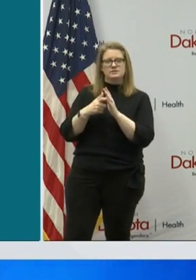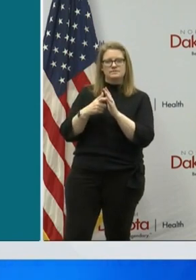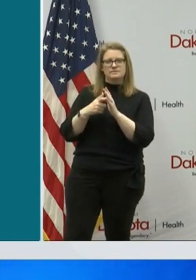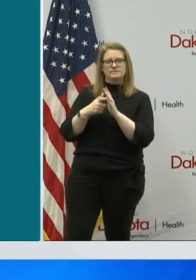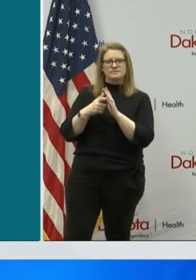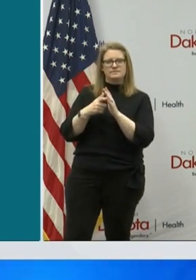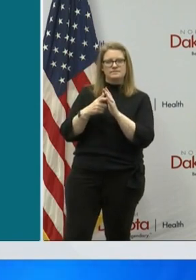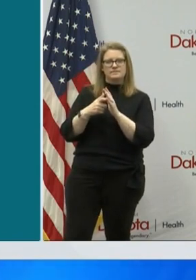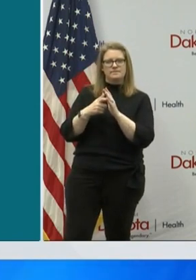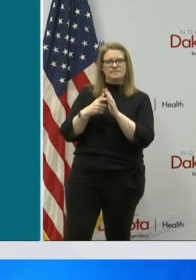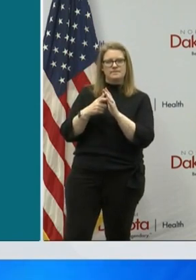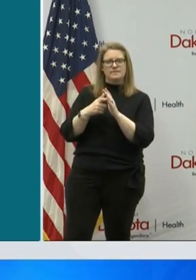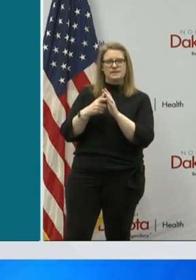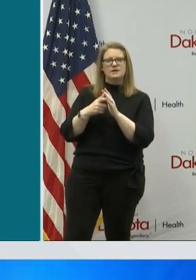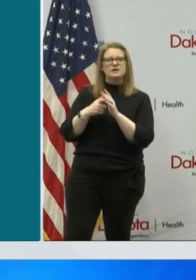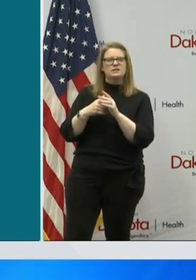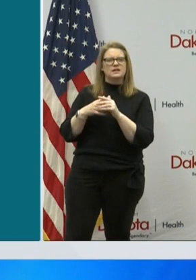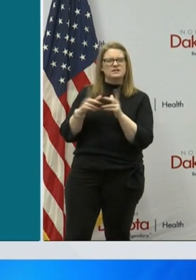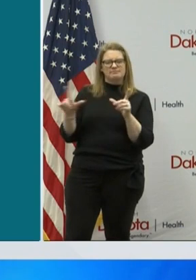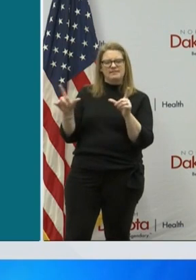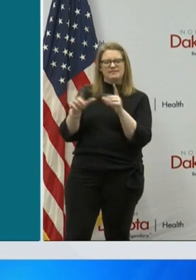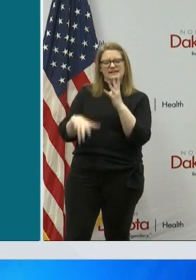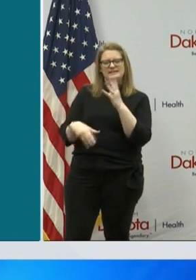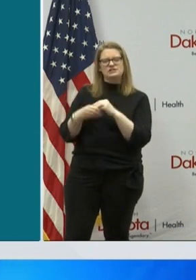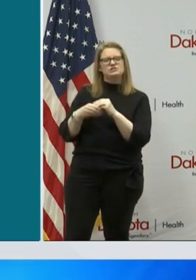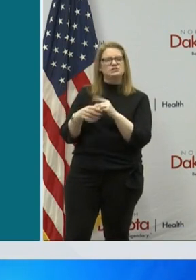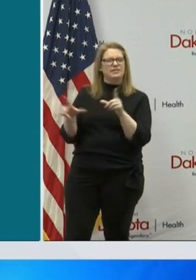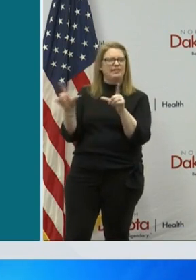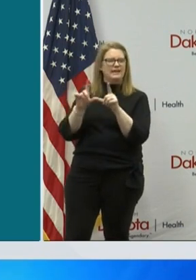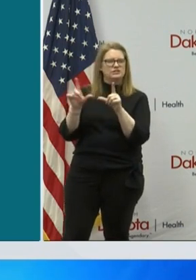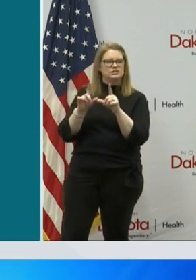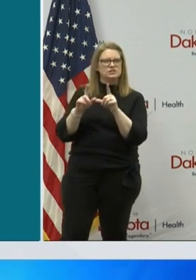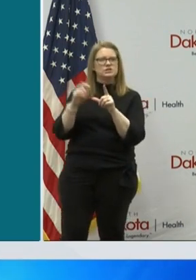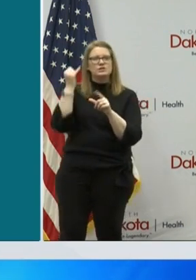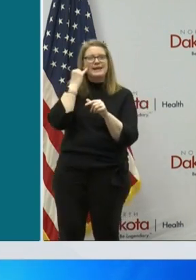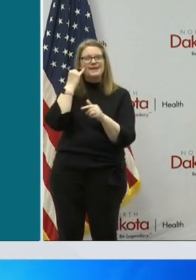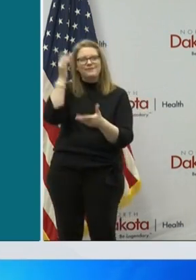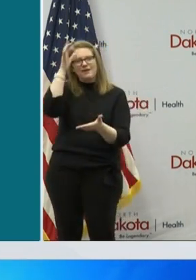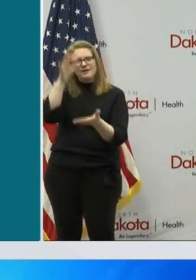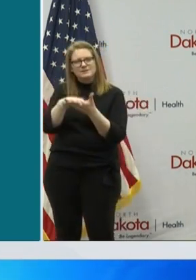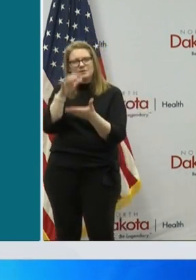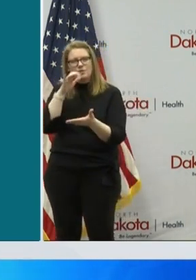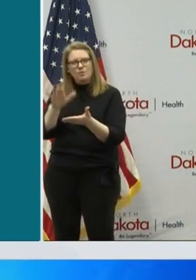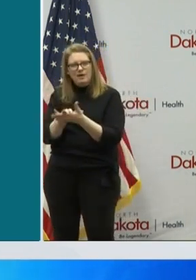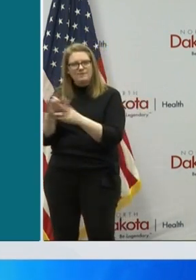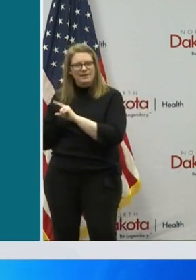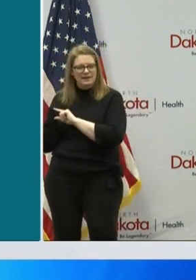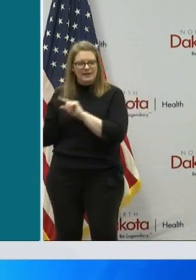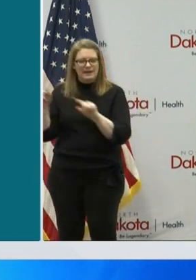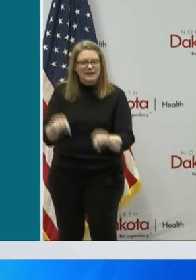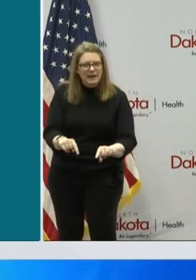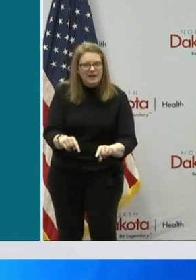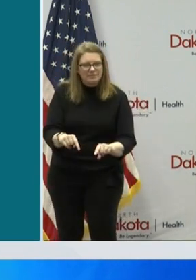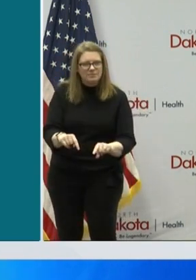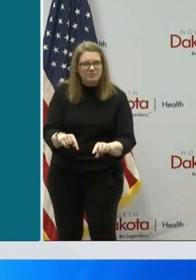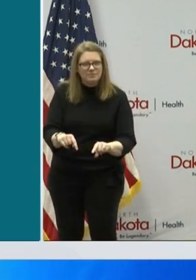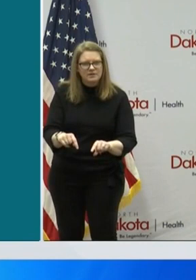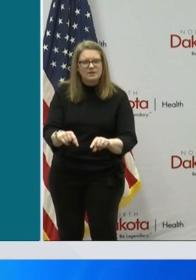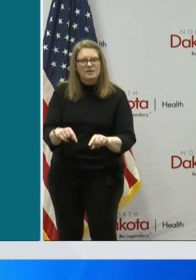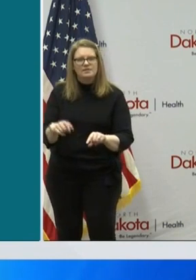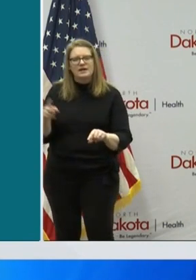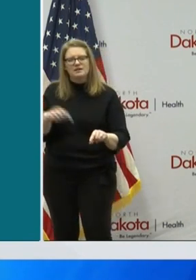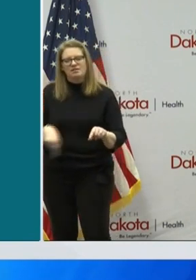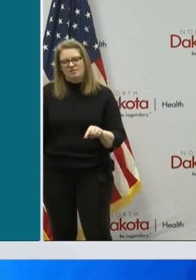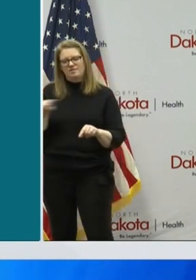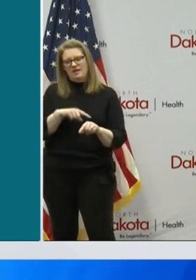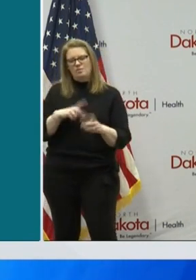so trailing spouses could work in North Dakota in their respective fields, and then also waiving the North Dakota income tax on military